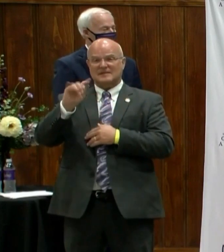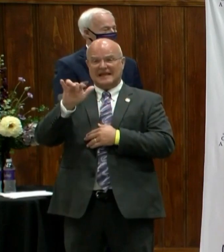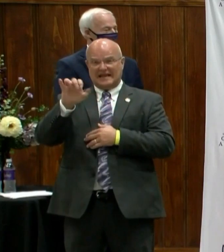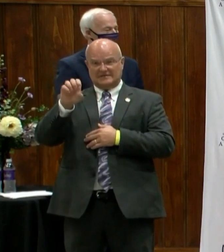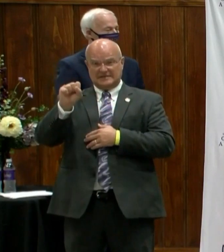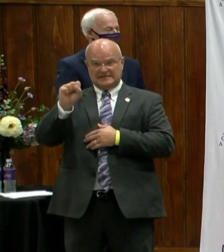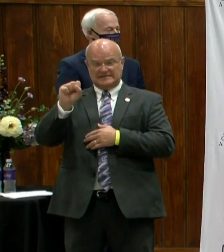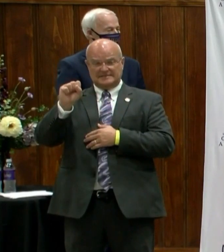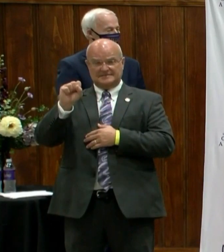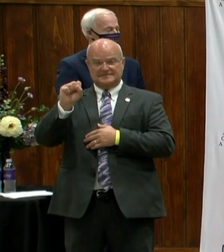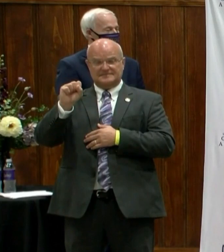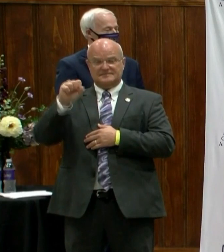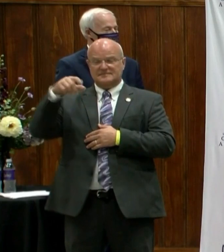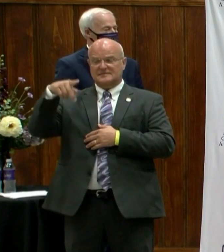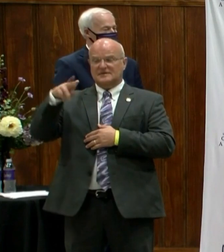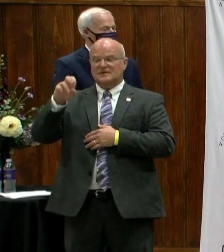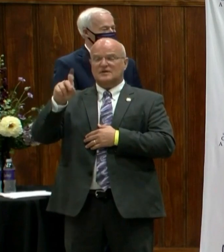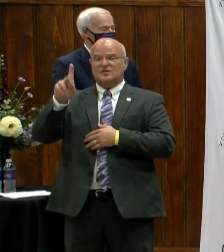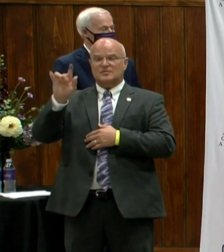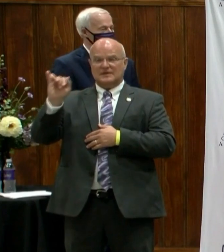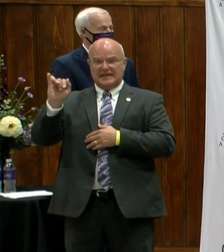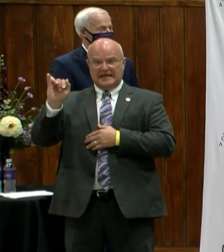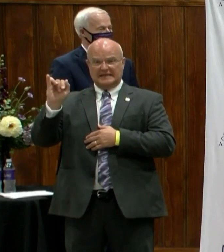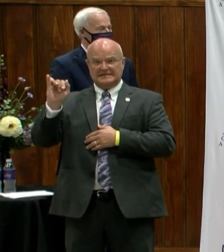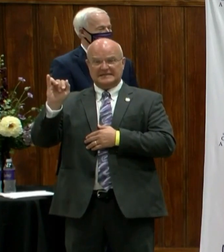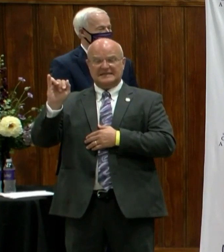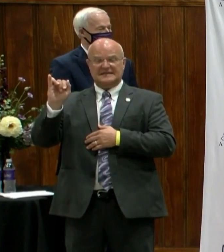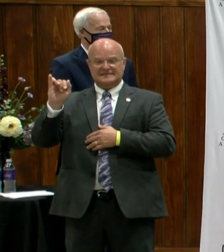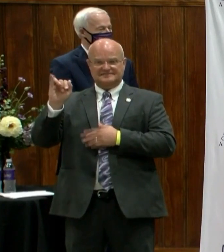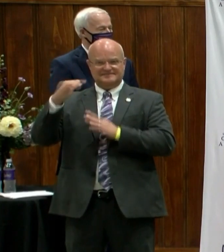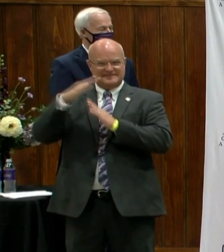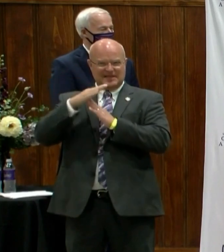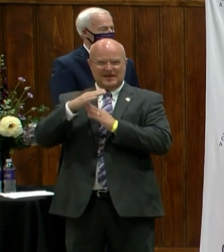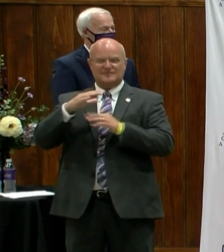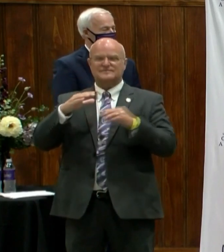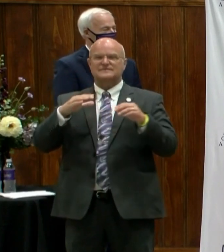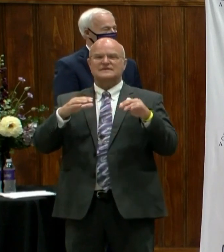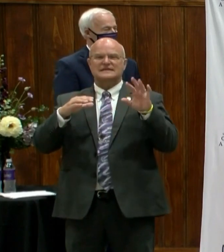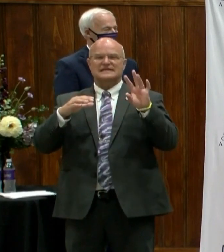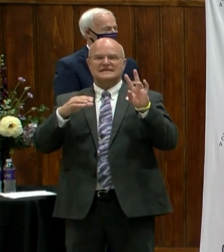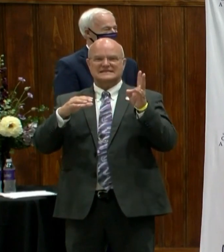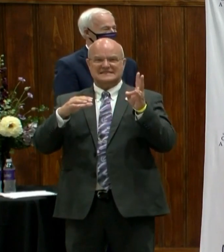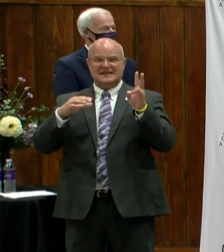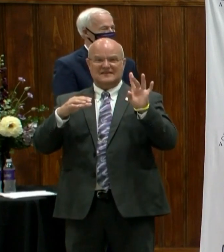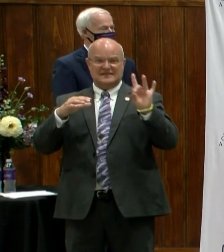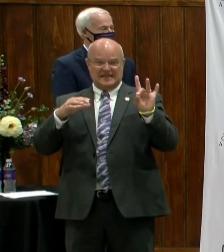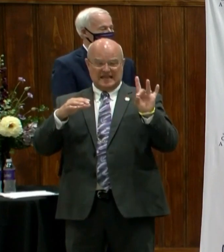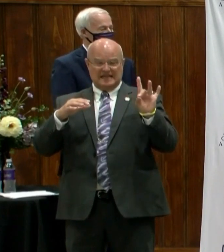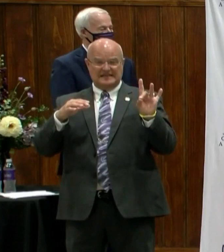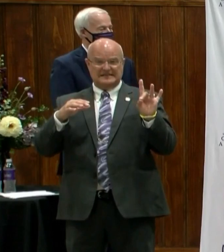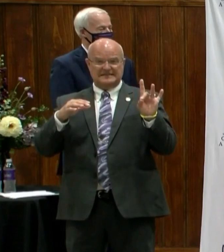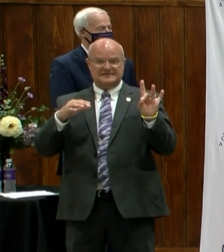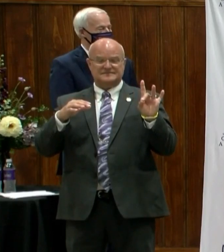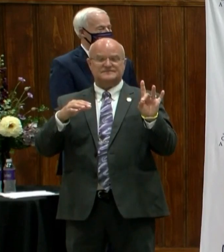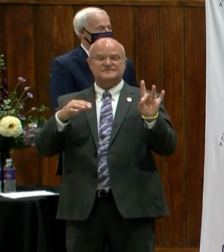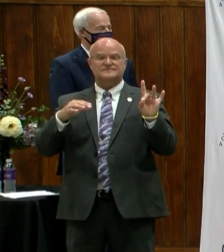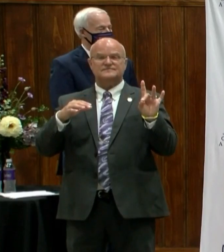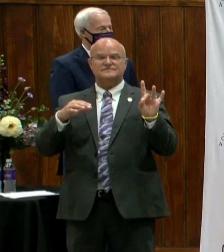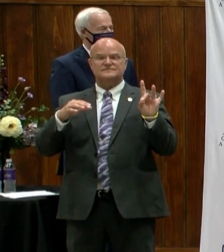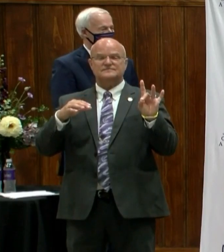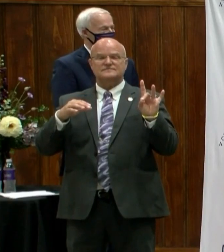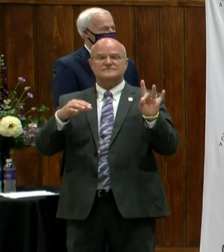counties, Pulaski County is again our top county with 78 new cases from